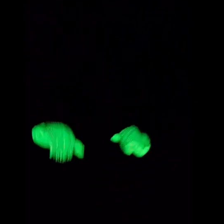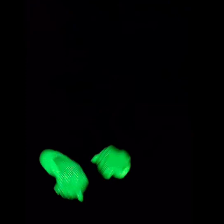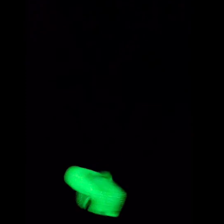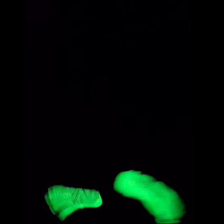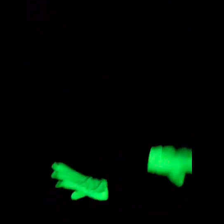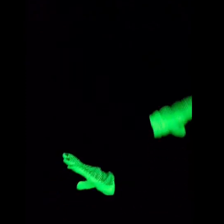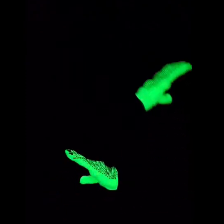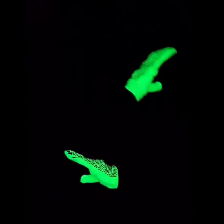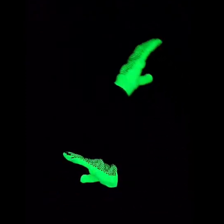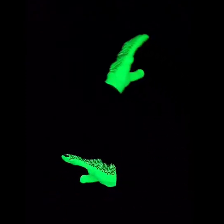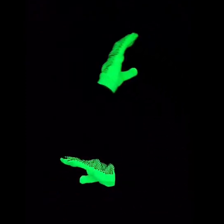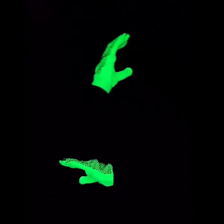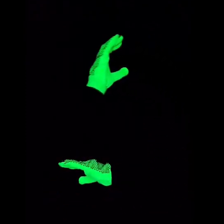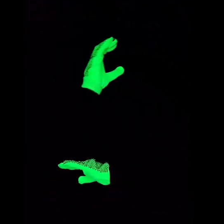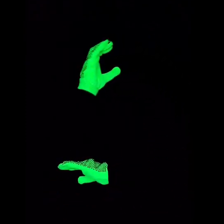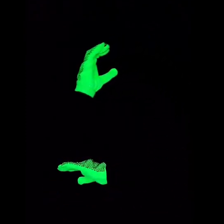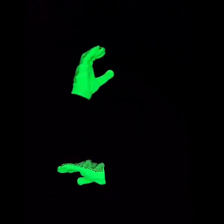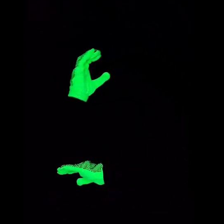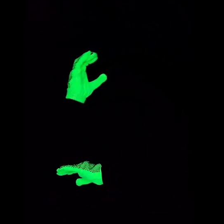hope of Christmas